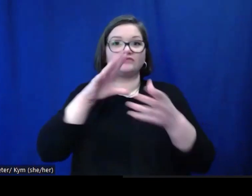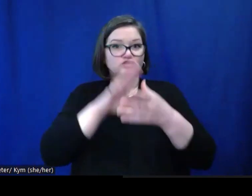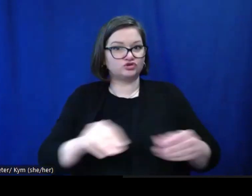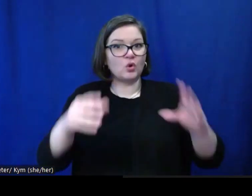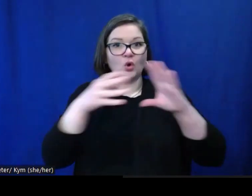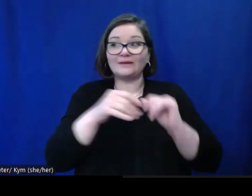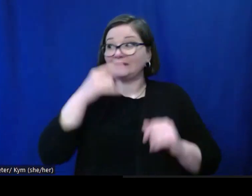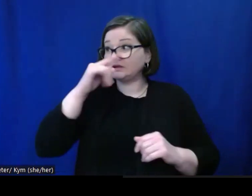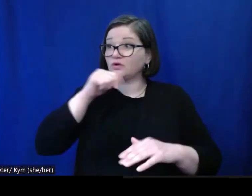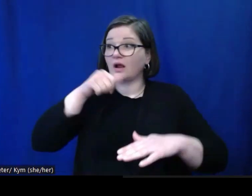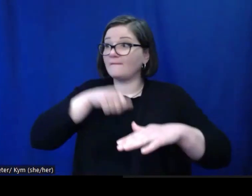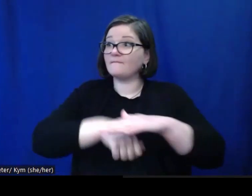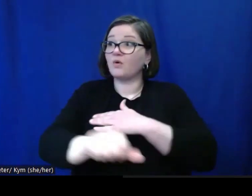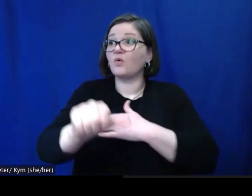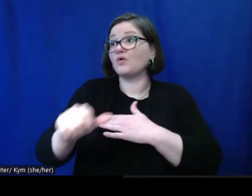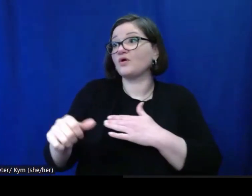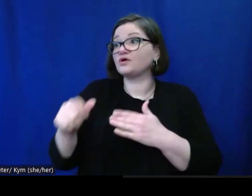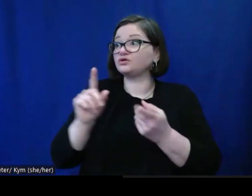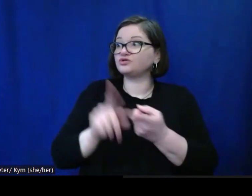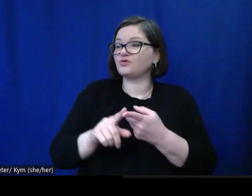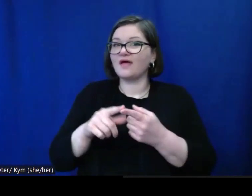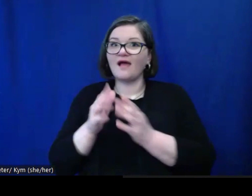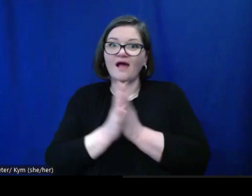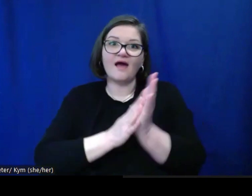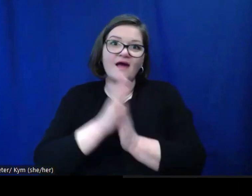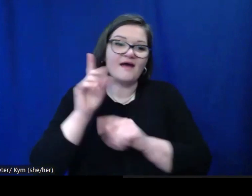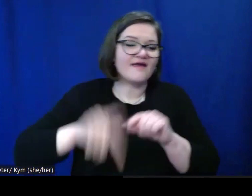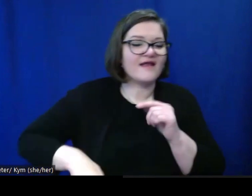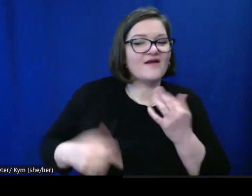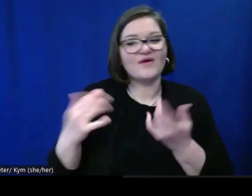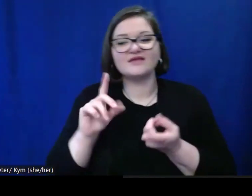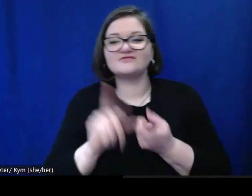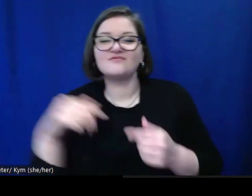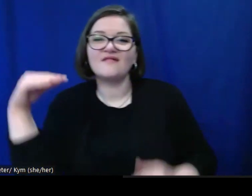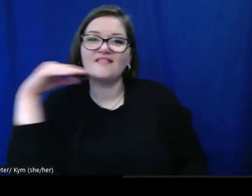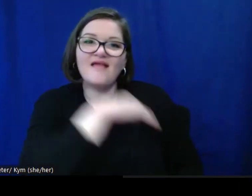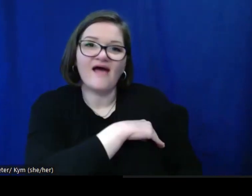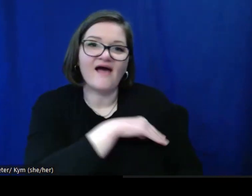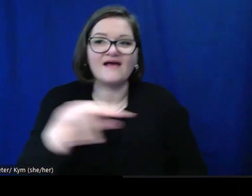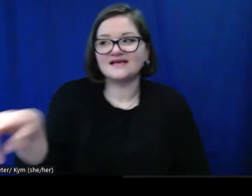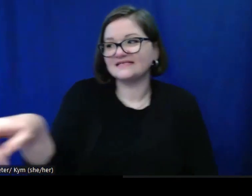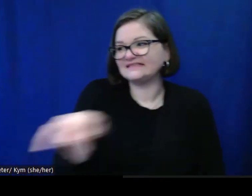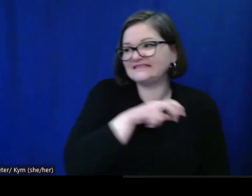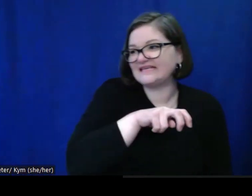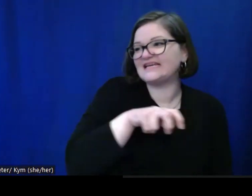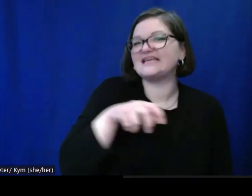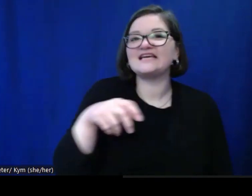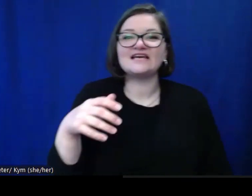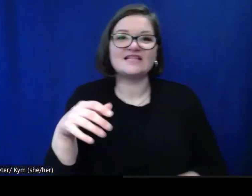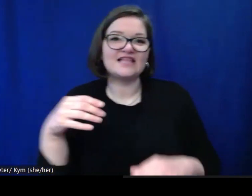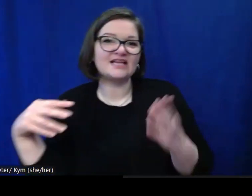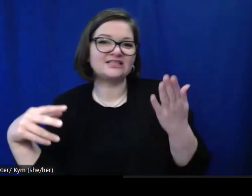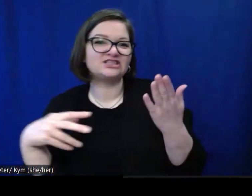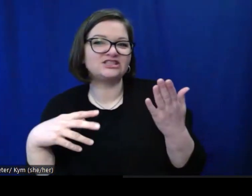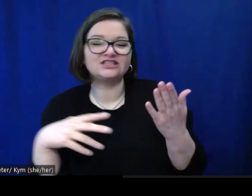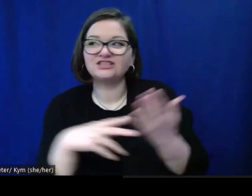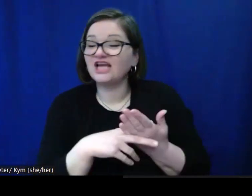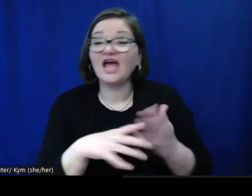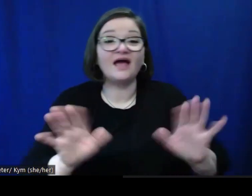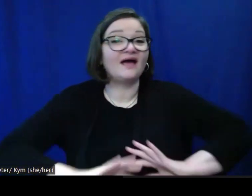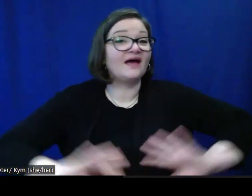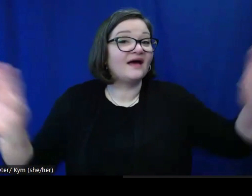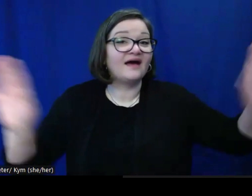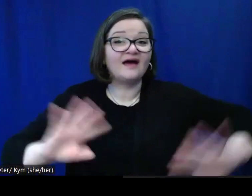born and they're like, I cannot wait to lie, steal, and cheat and manipulate everybody. That's not how kids are